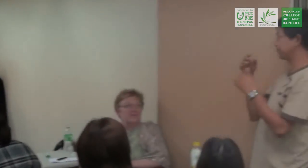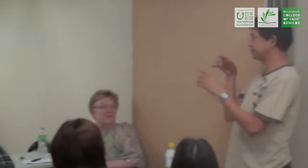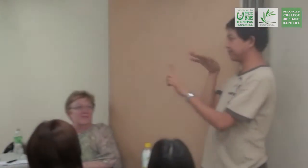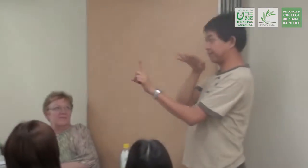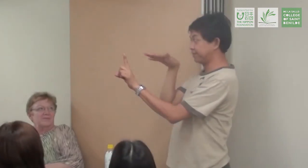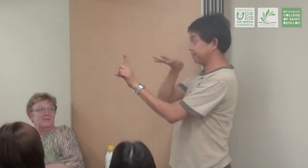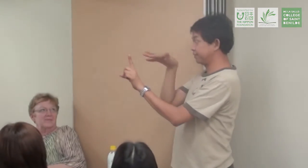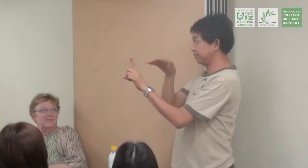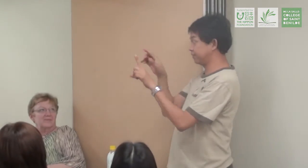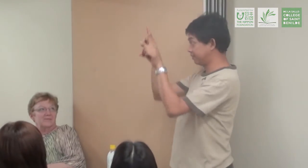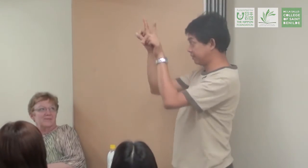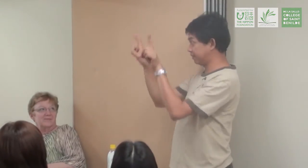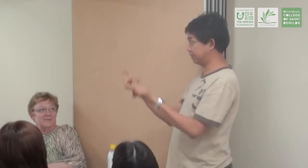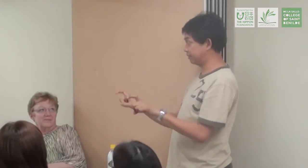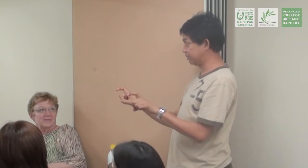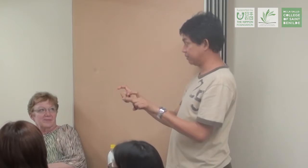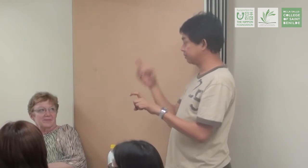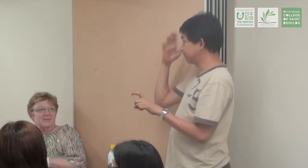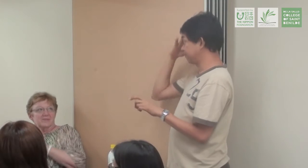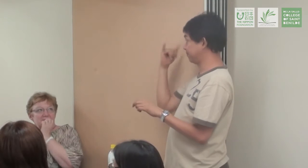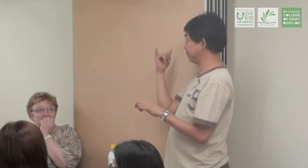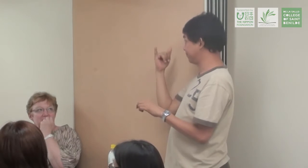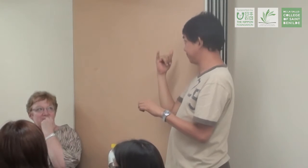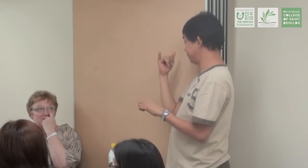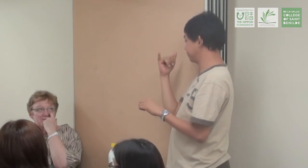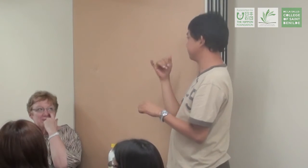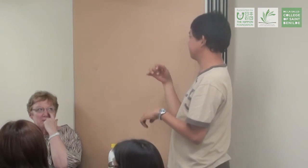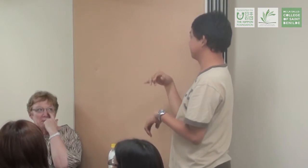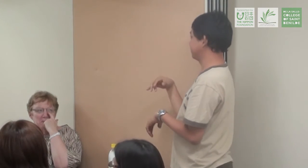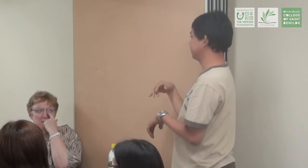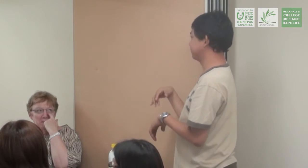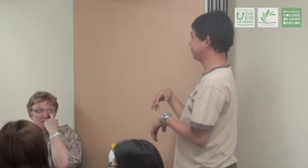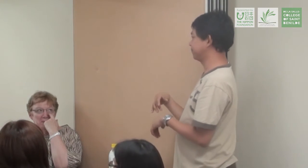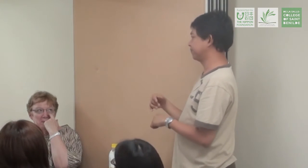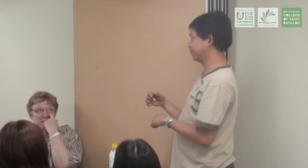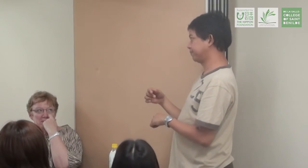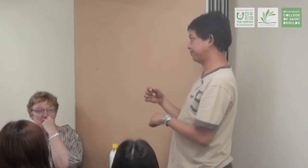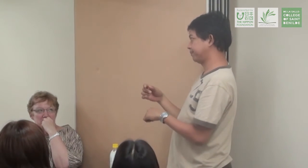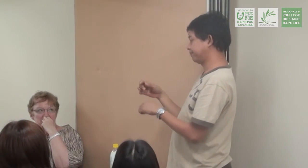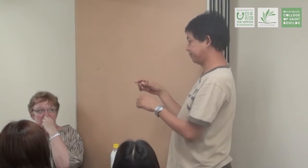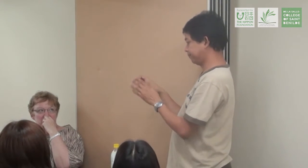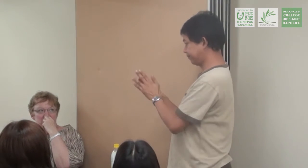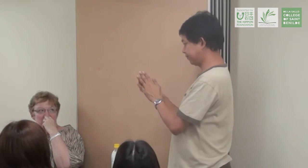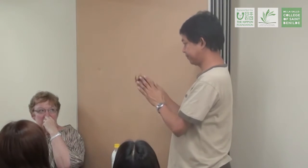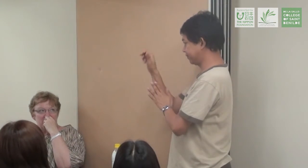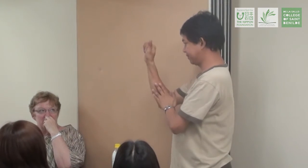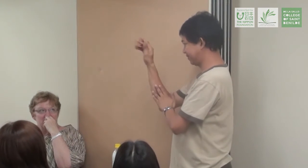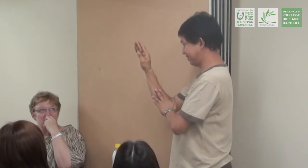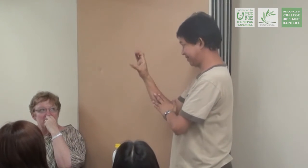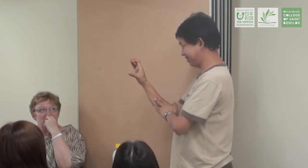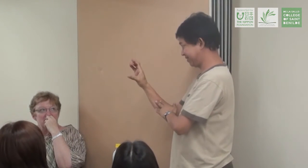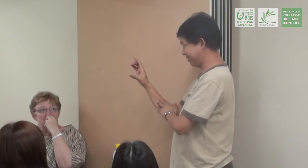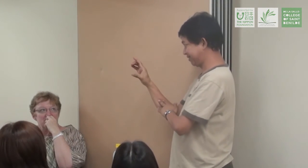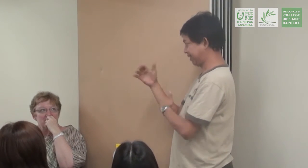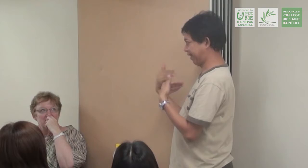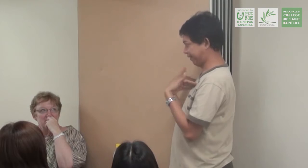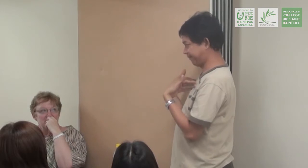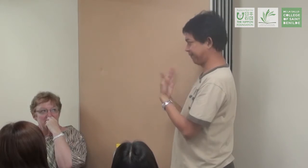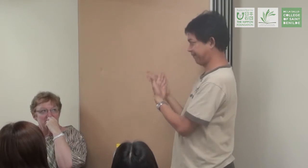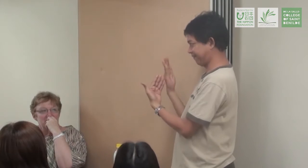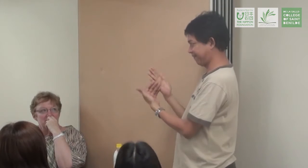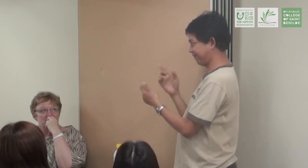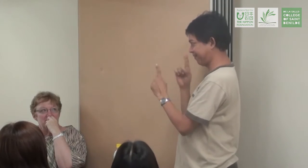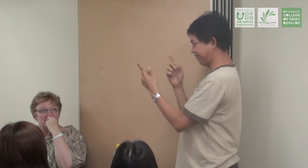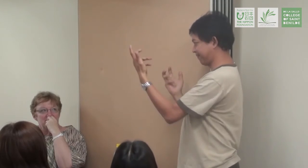Already, as he observed the test being done, for example, the